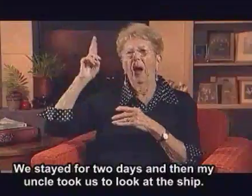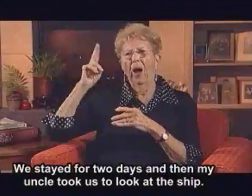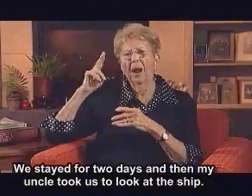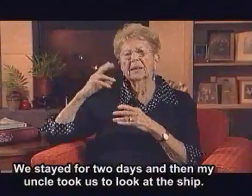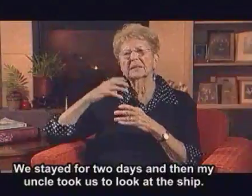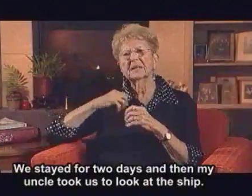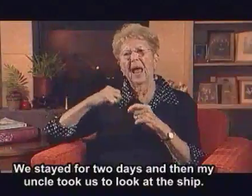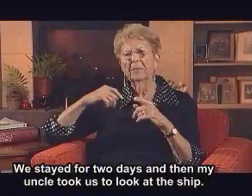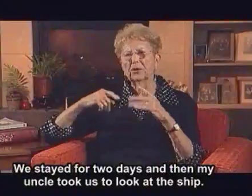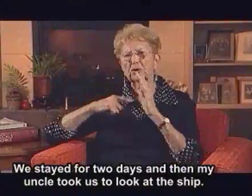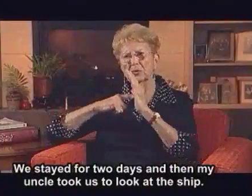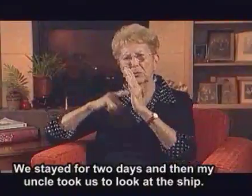We stayed for 2 days.